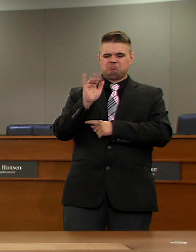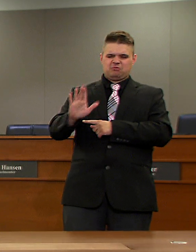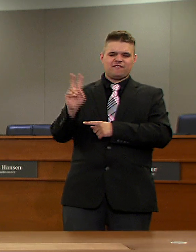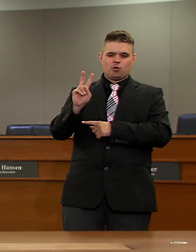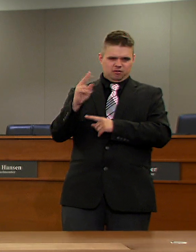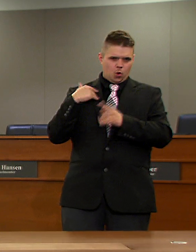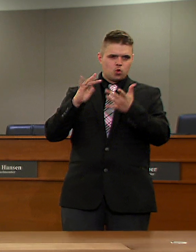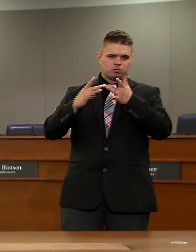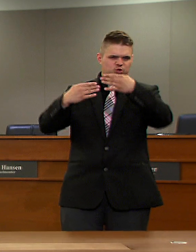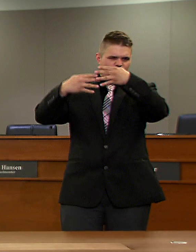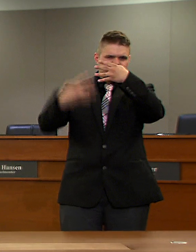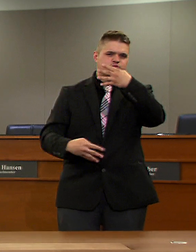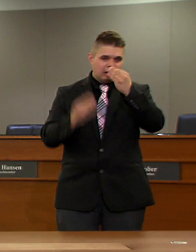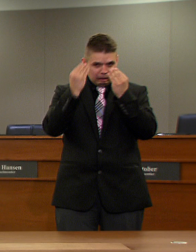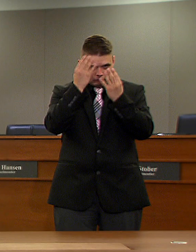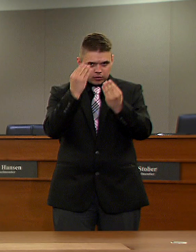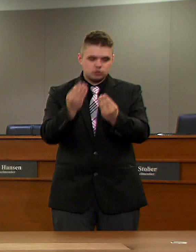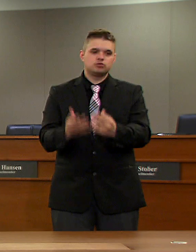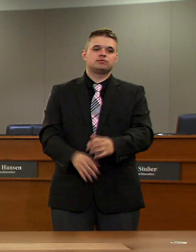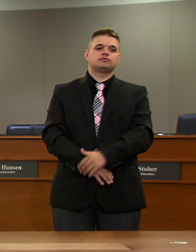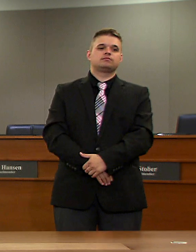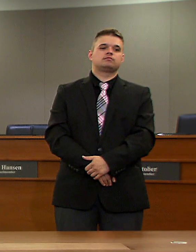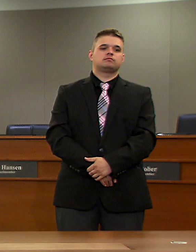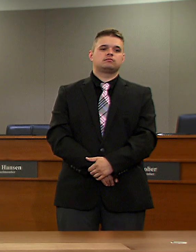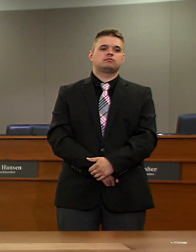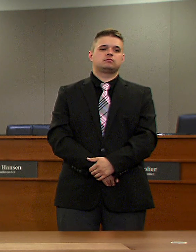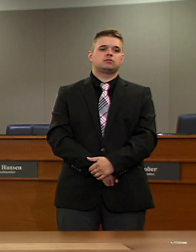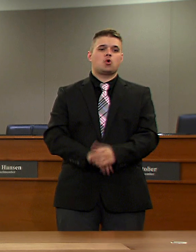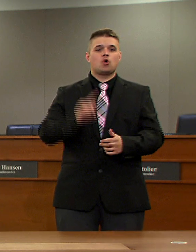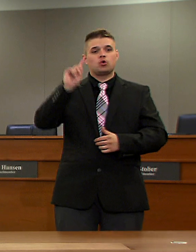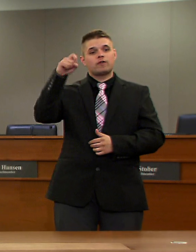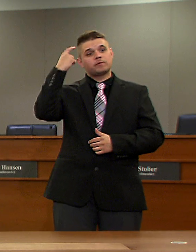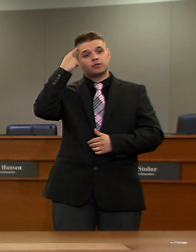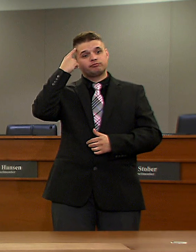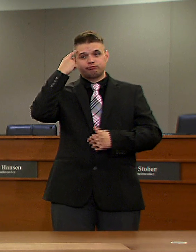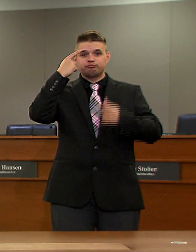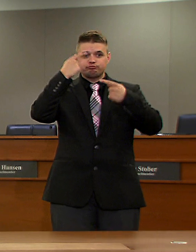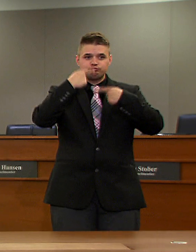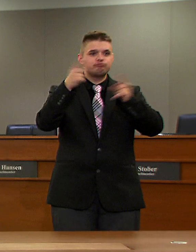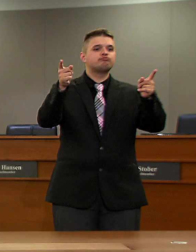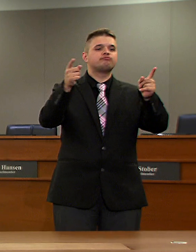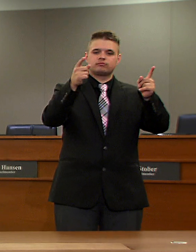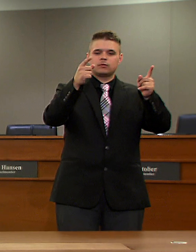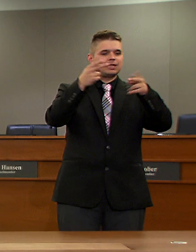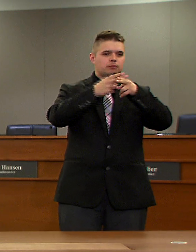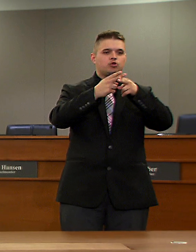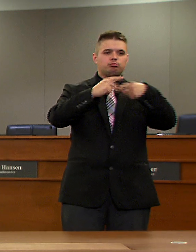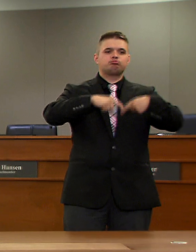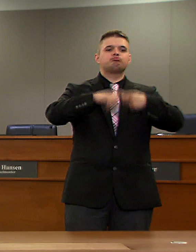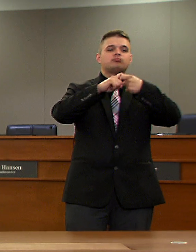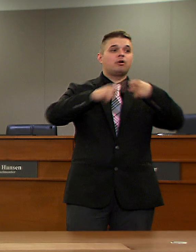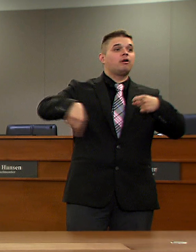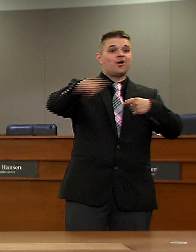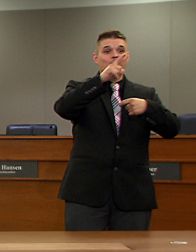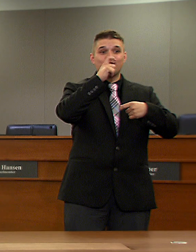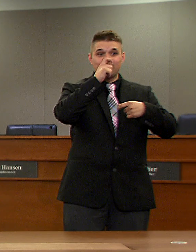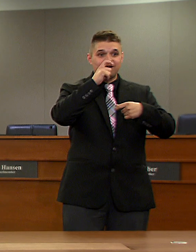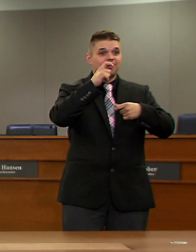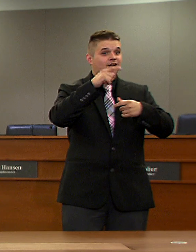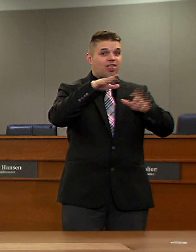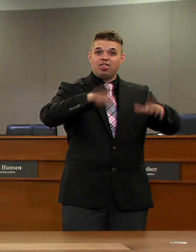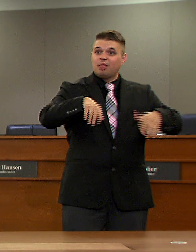The governor's temporary moratorium on residential evictions for non-payment of rent goes through